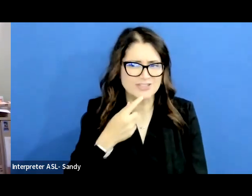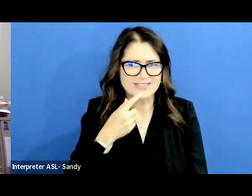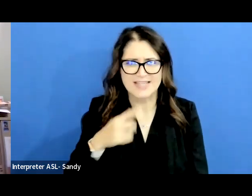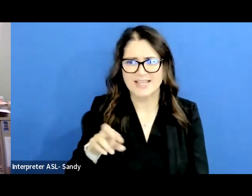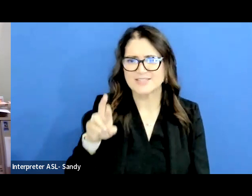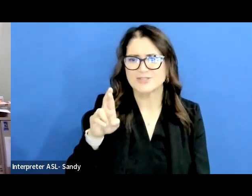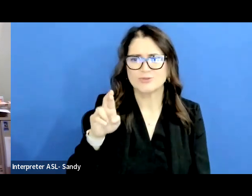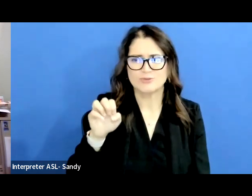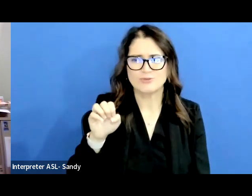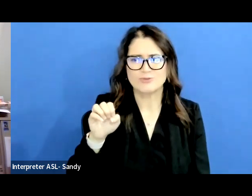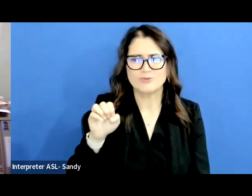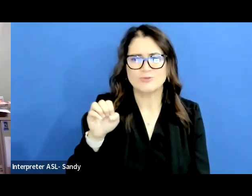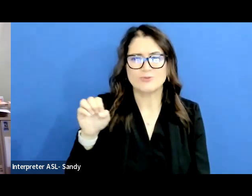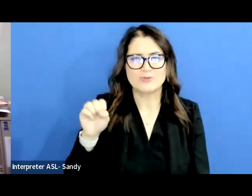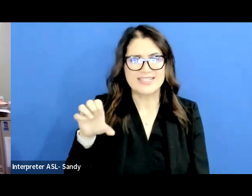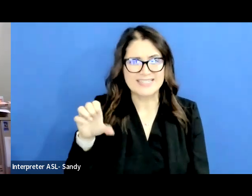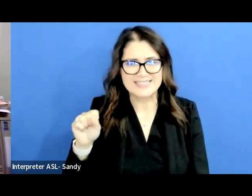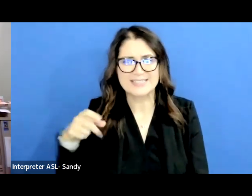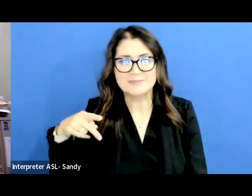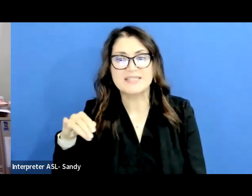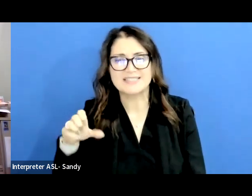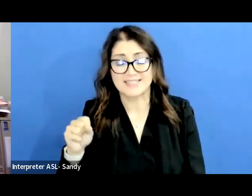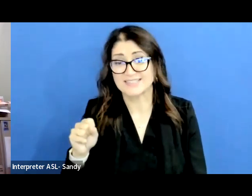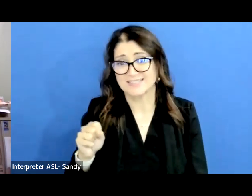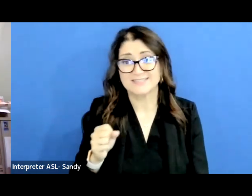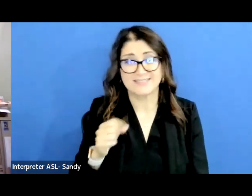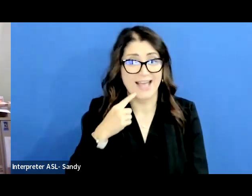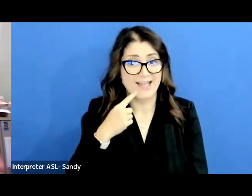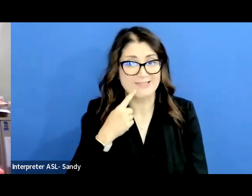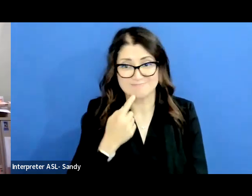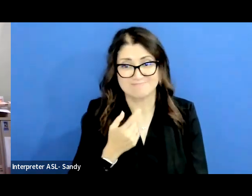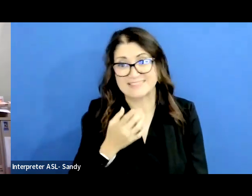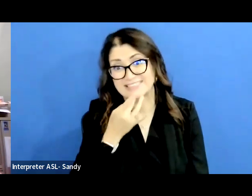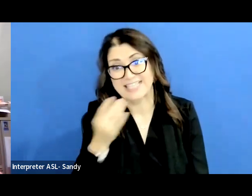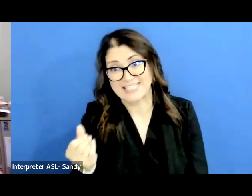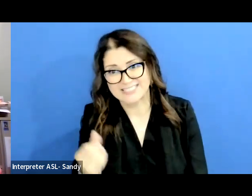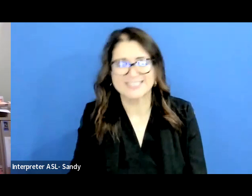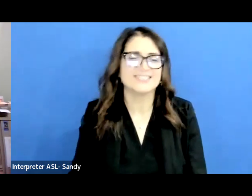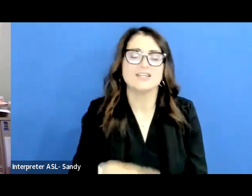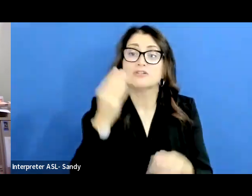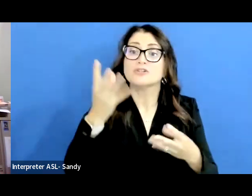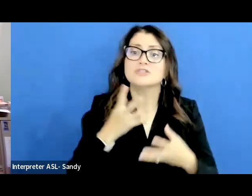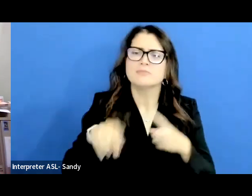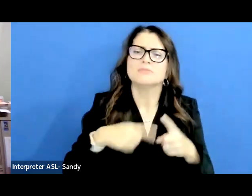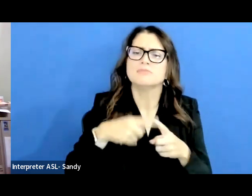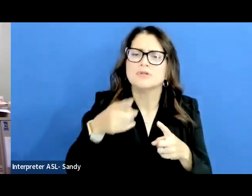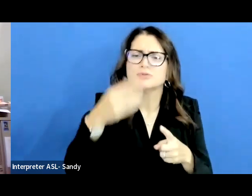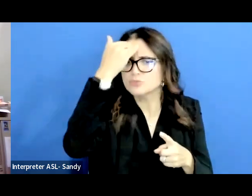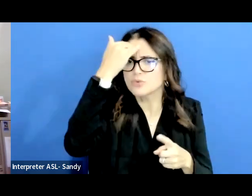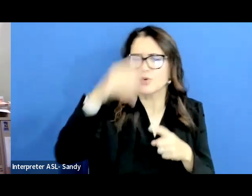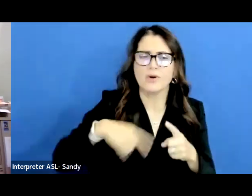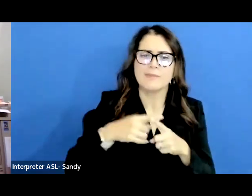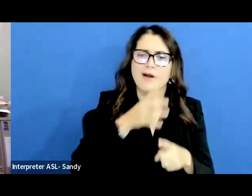on with the Halloween candy. It all sounds delicious. So tell me what you know about farm workers. Are any